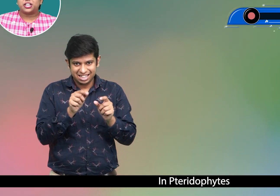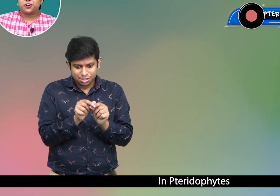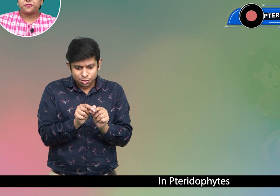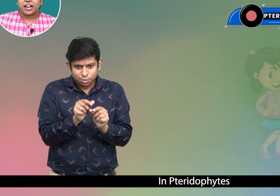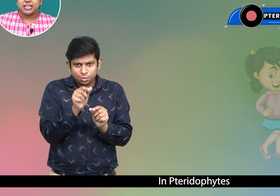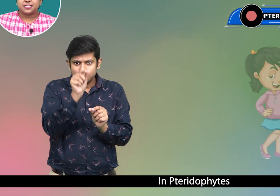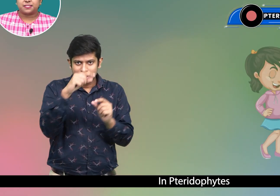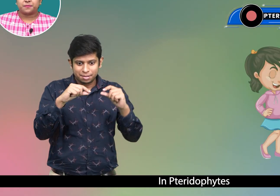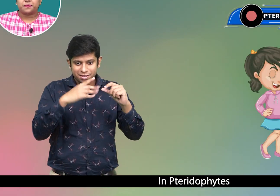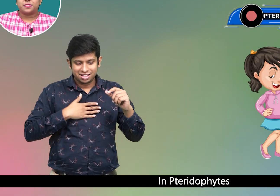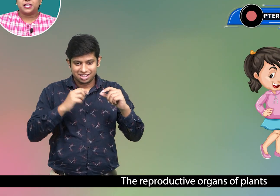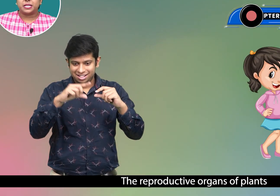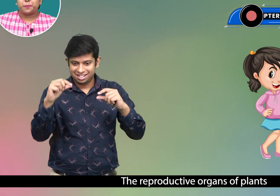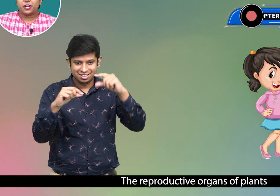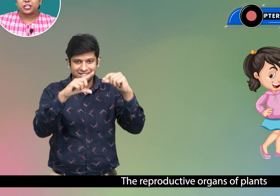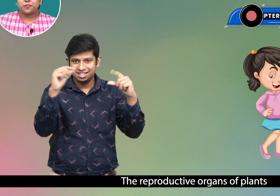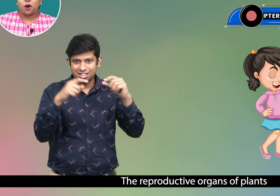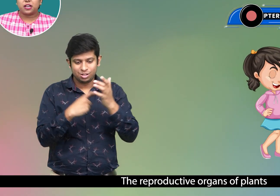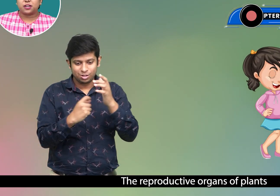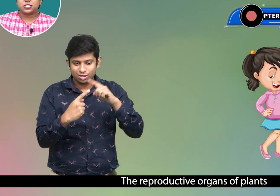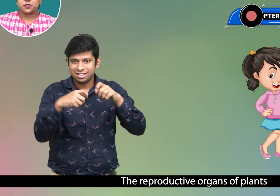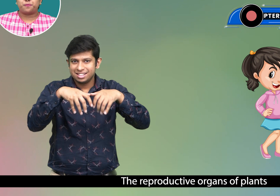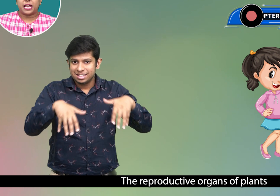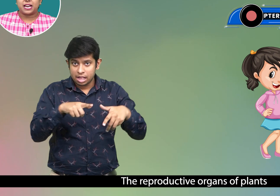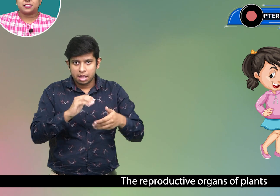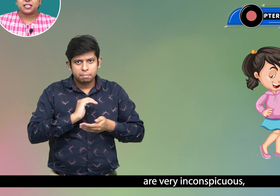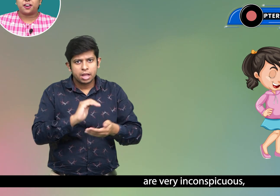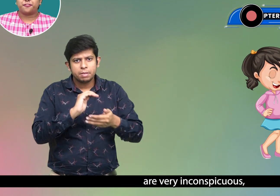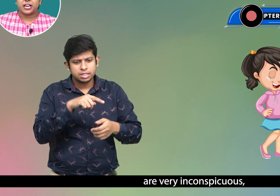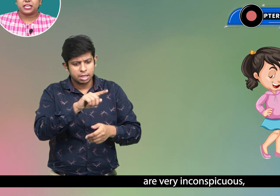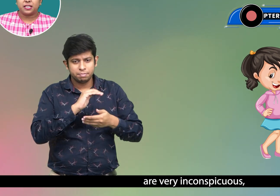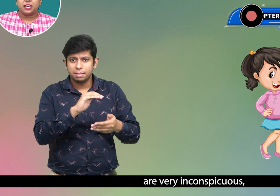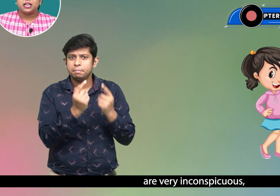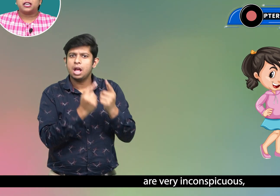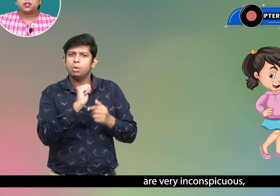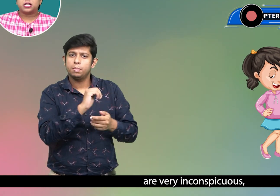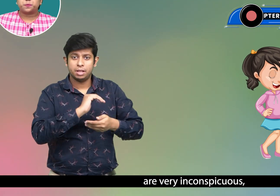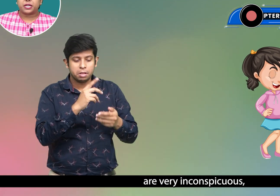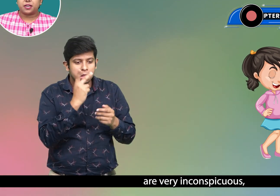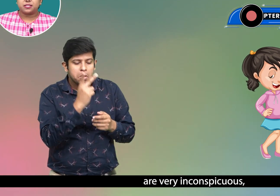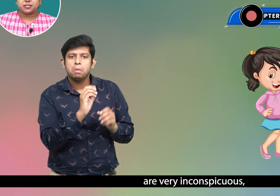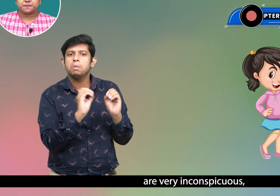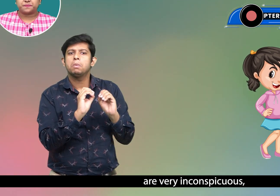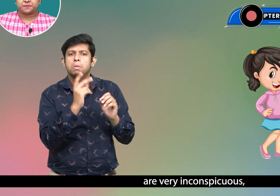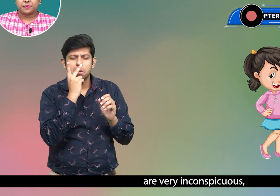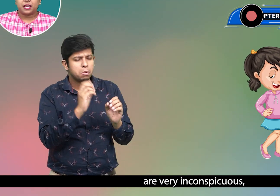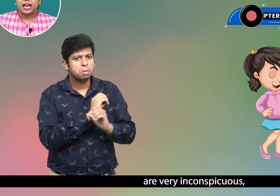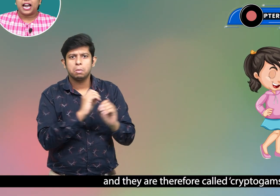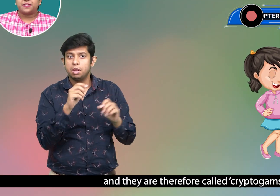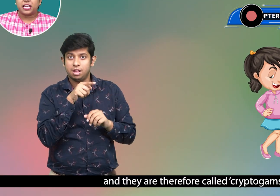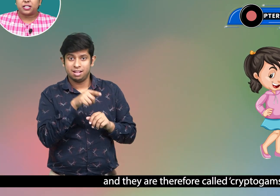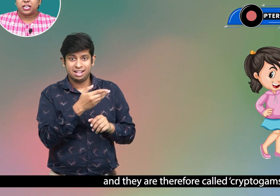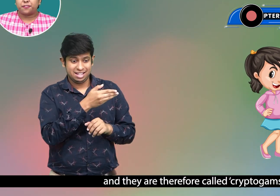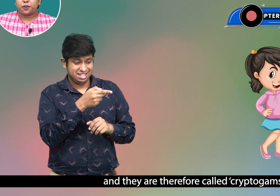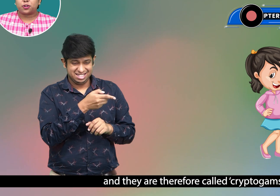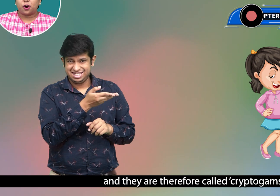In pteridophytes, the reproductive organs of plants are very inconspicuous